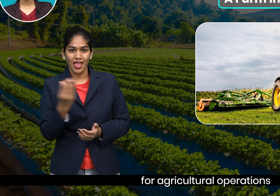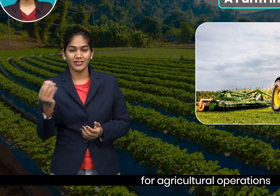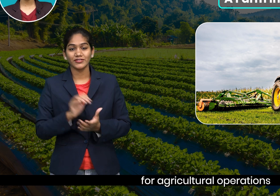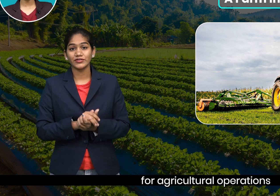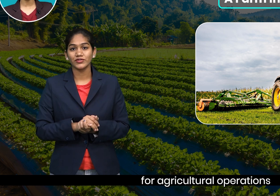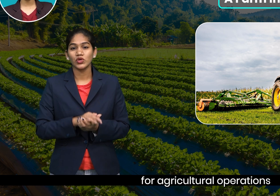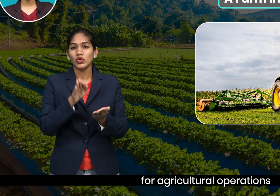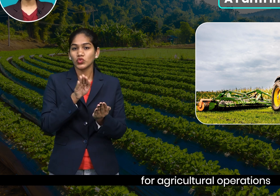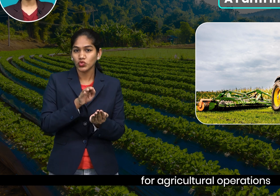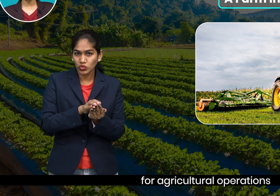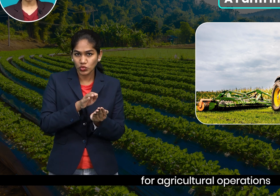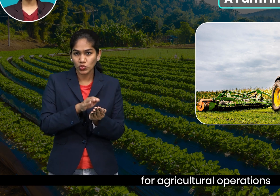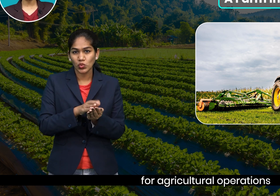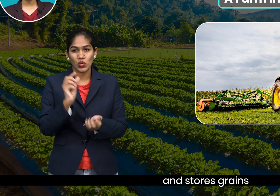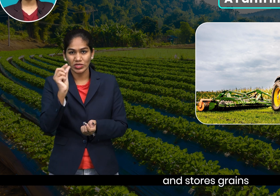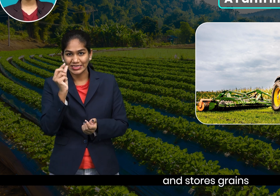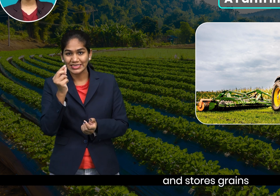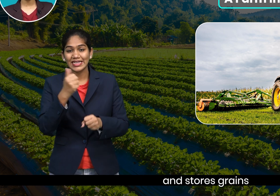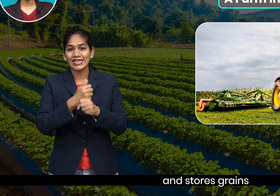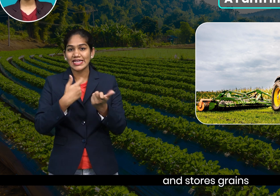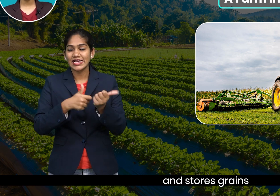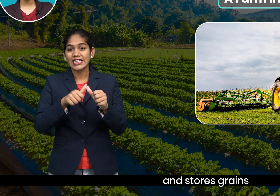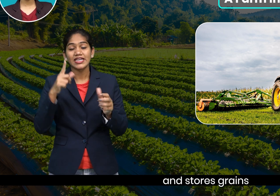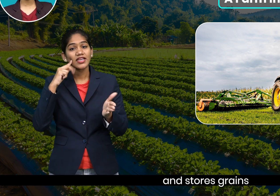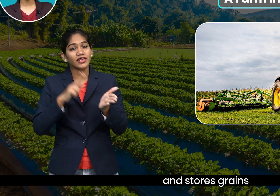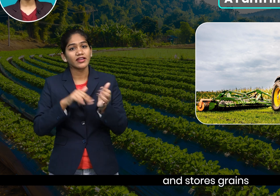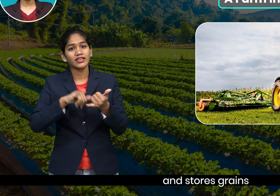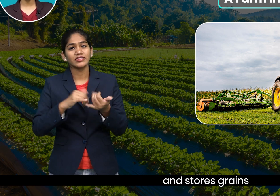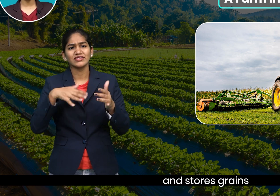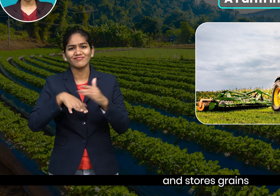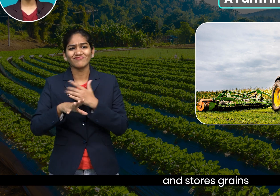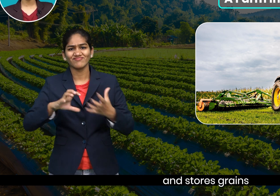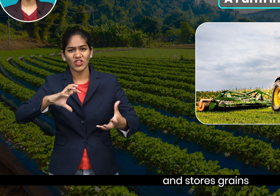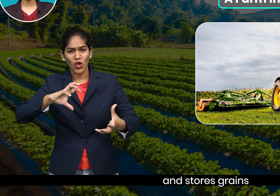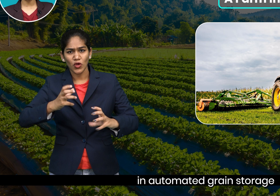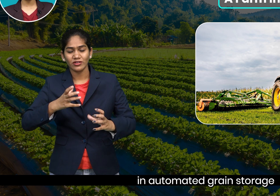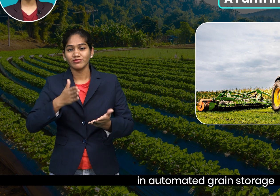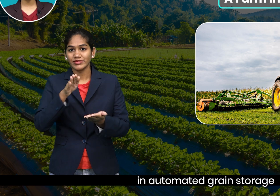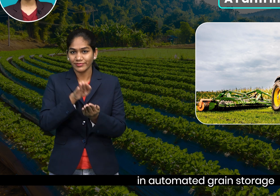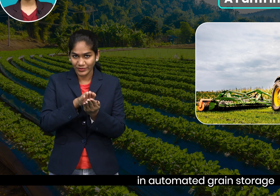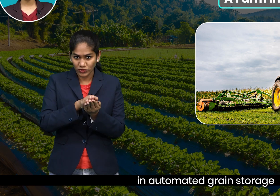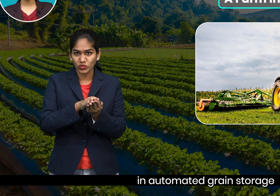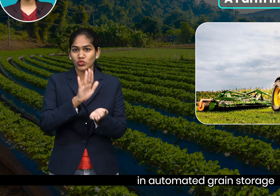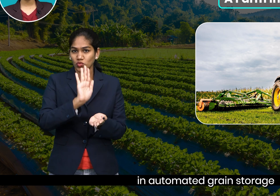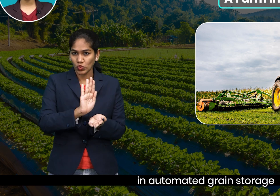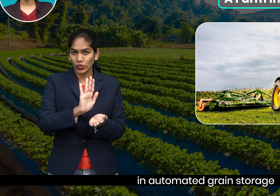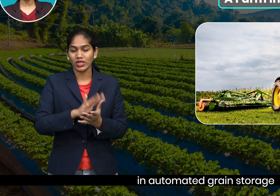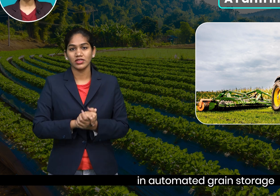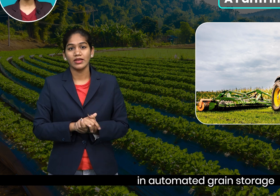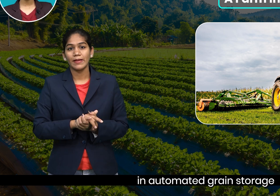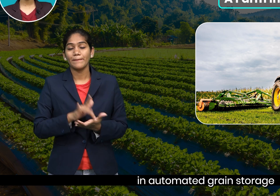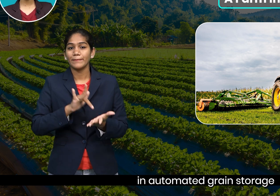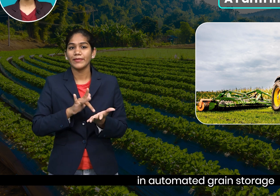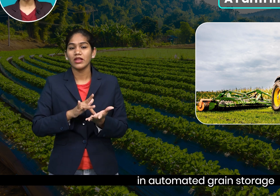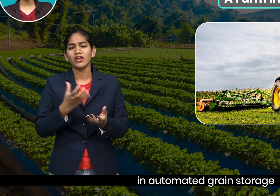and stores grains in automated grain storage